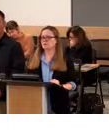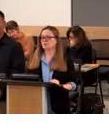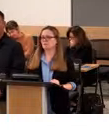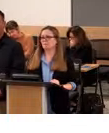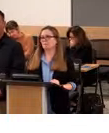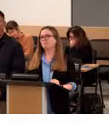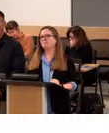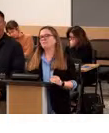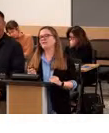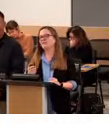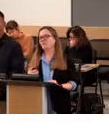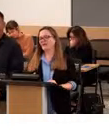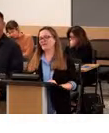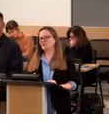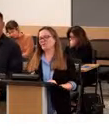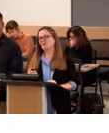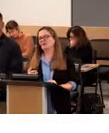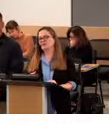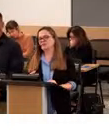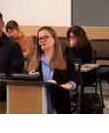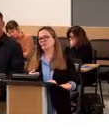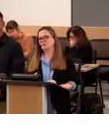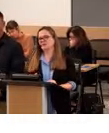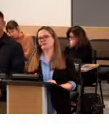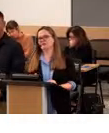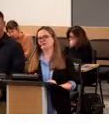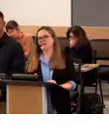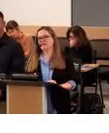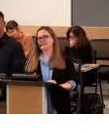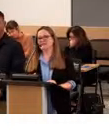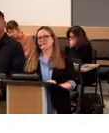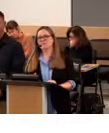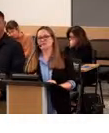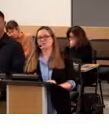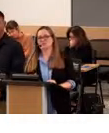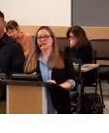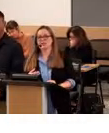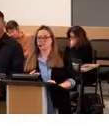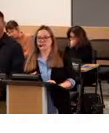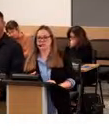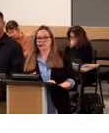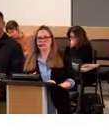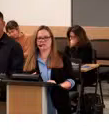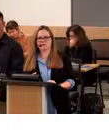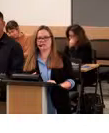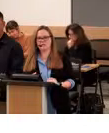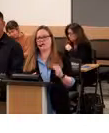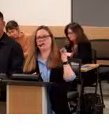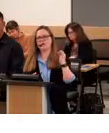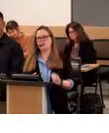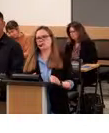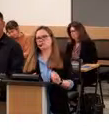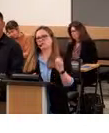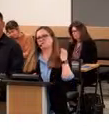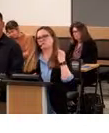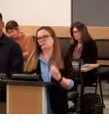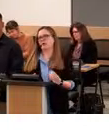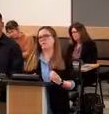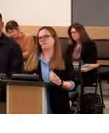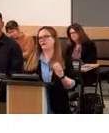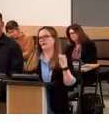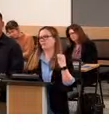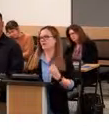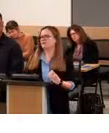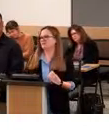presenters. The advantage of an internal presenter is that these are teachers and administrators who are close to the